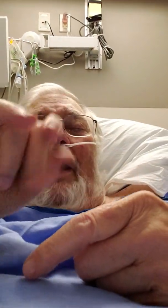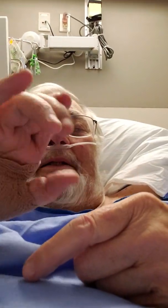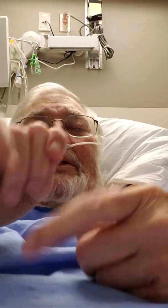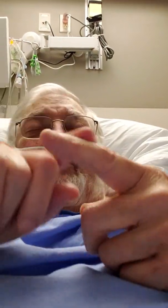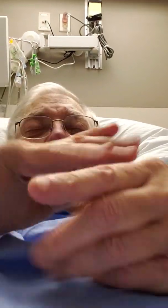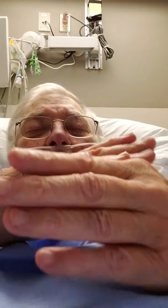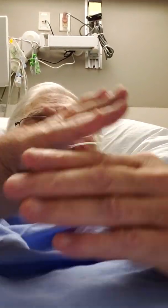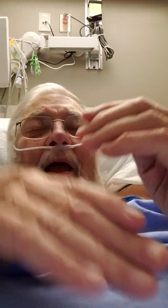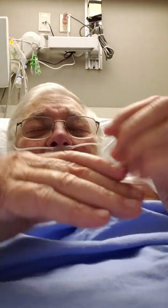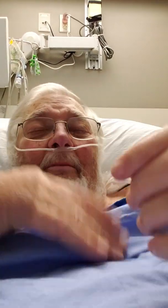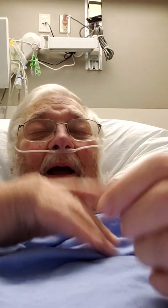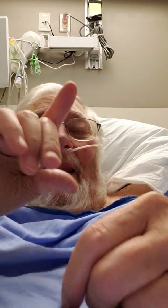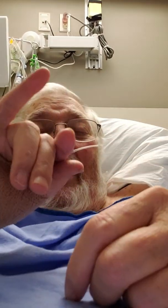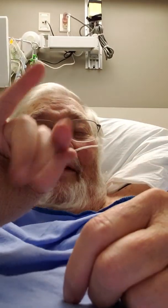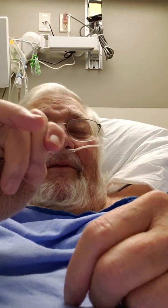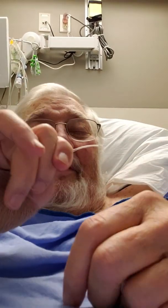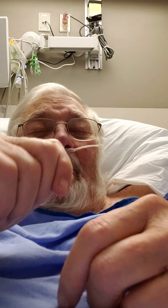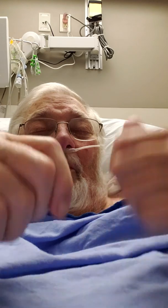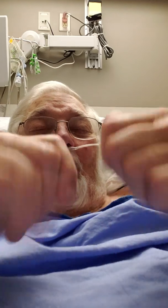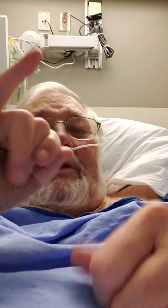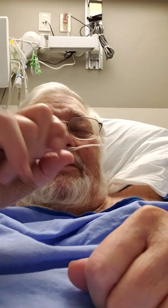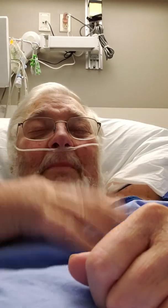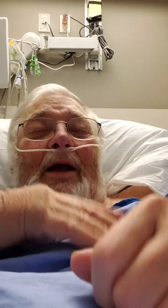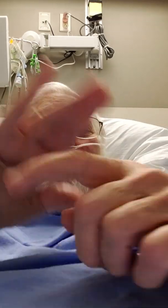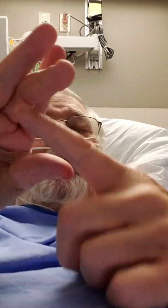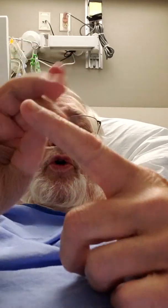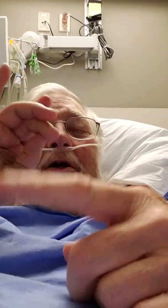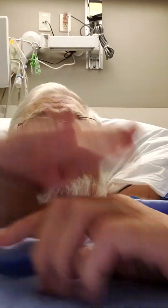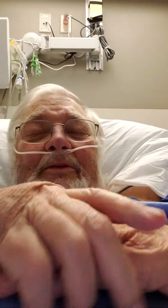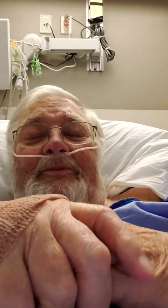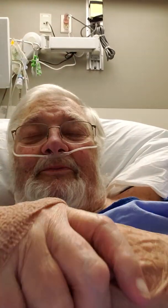it would end my life, which is my choice.